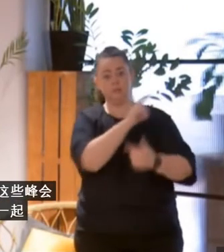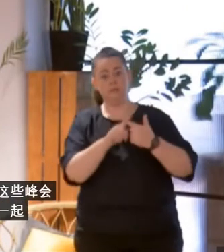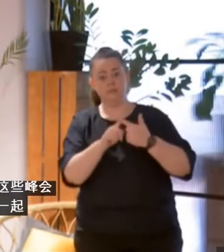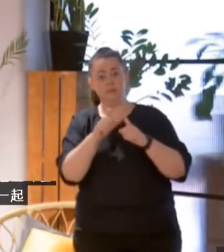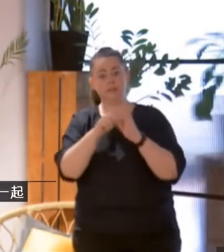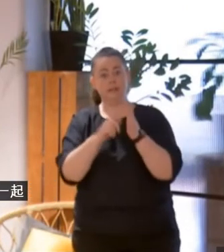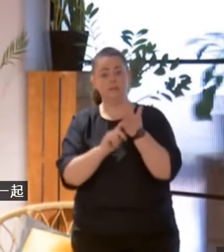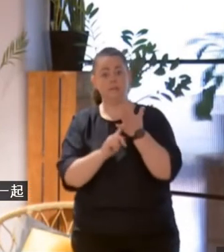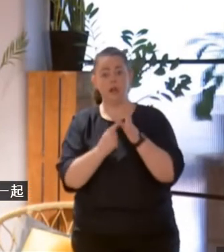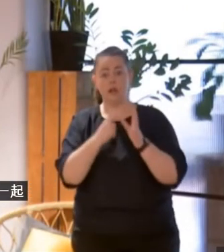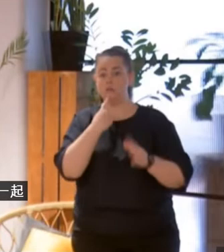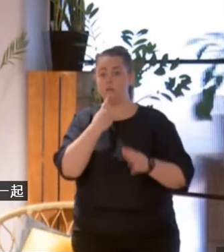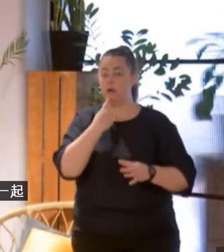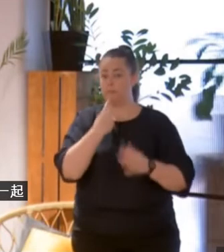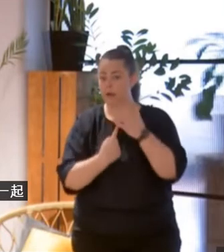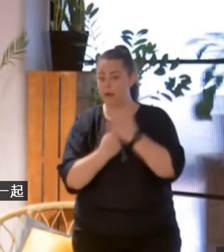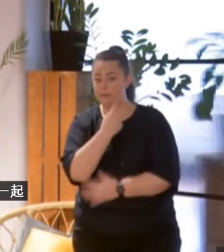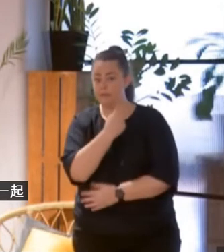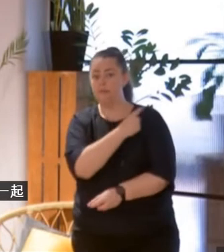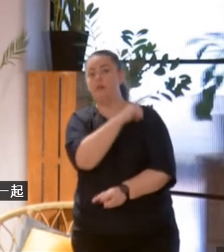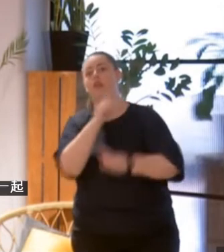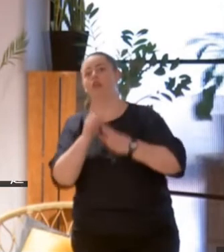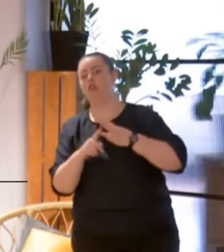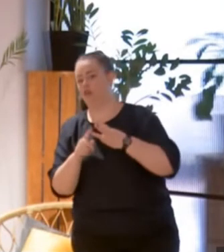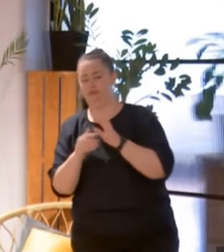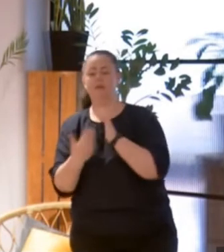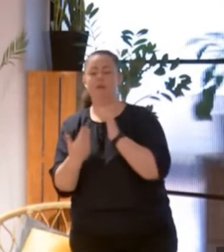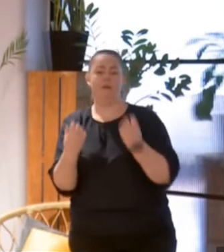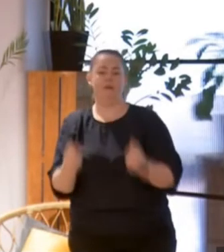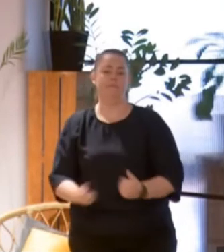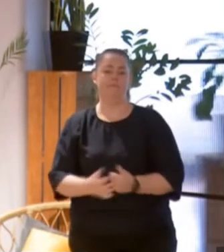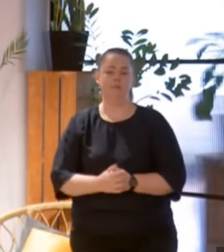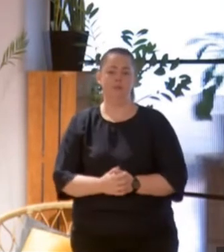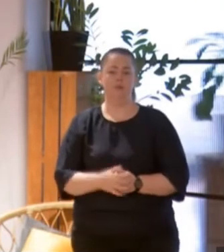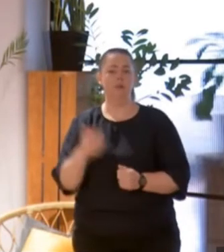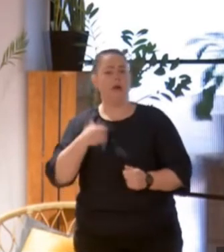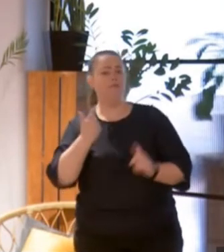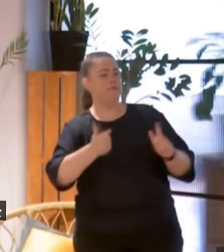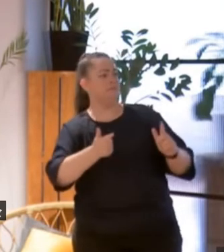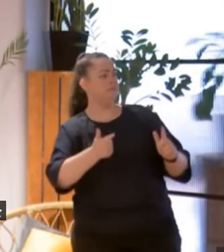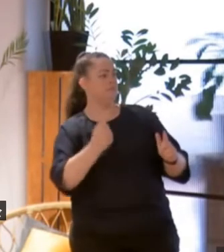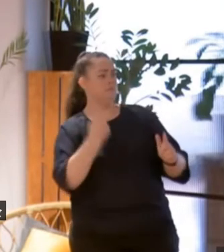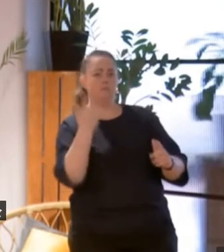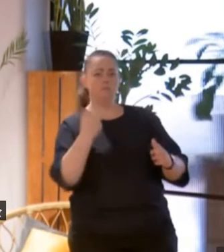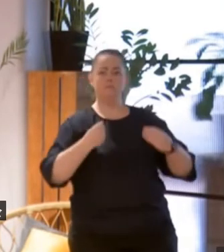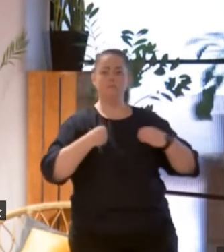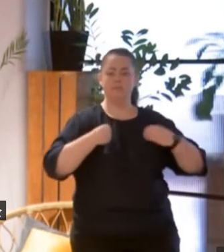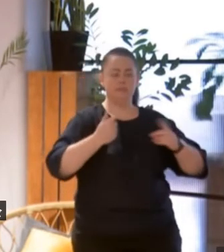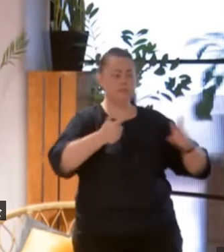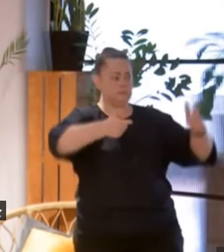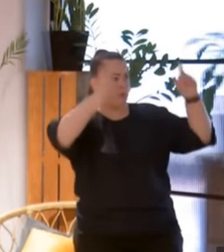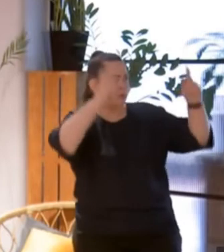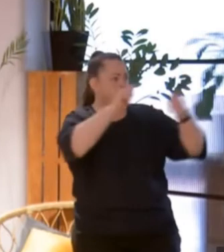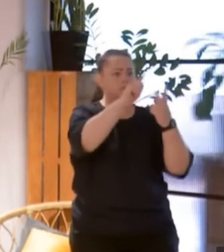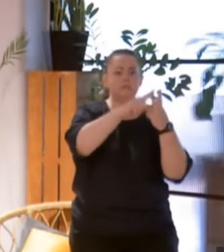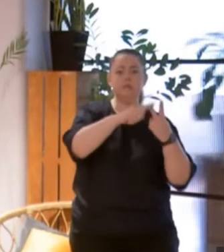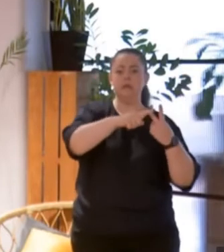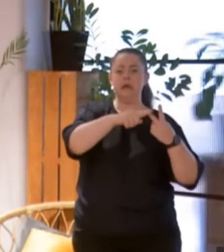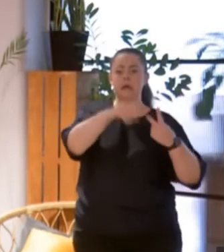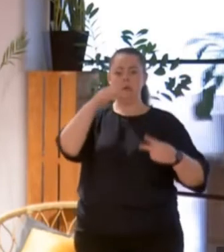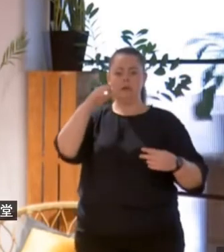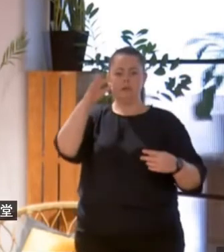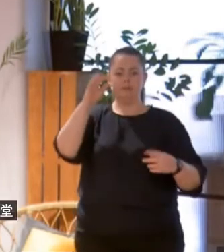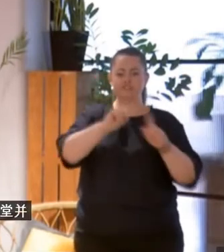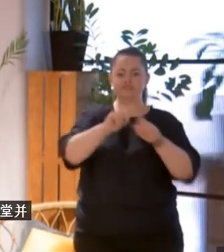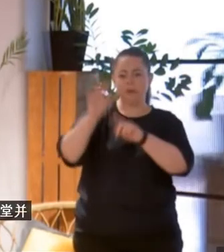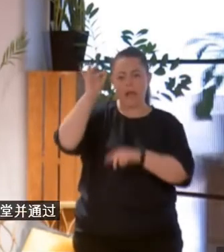together business leaders, small business owners, large business owners, corporations, the council, the mayor, who all came